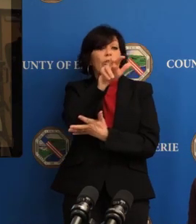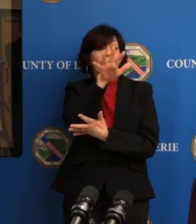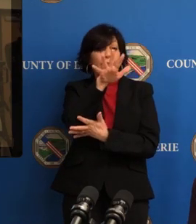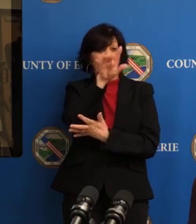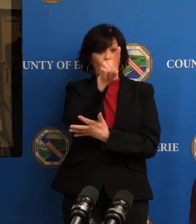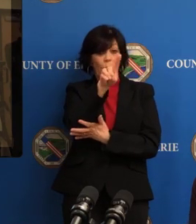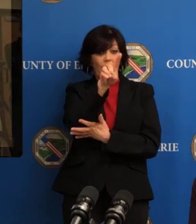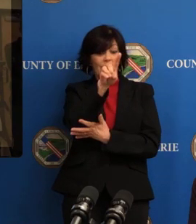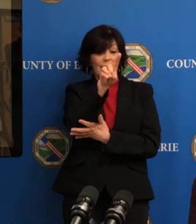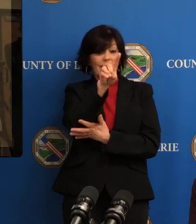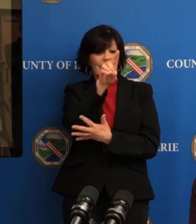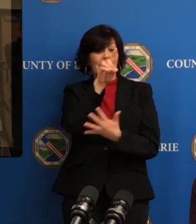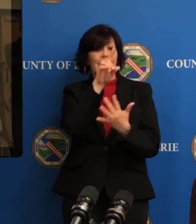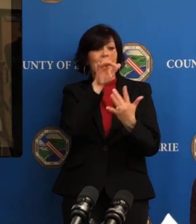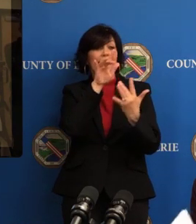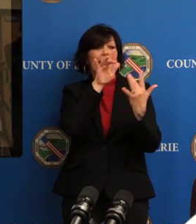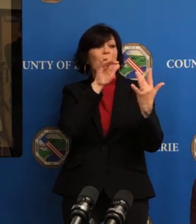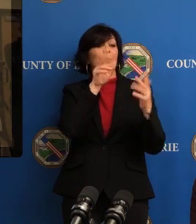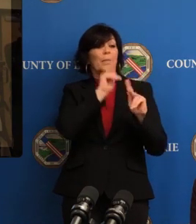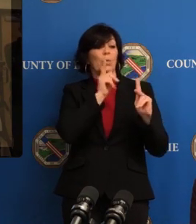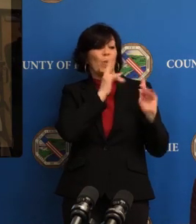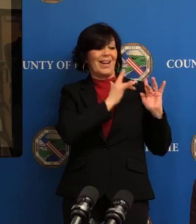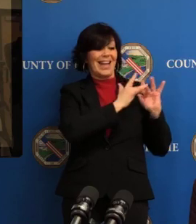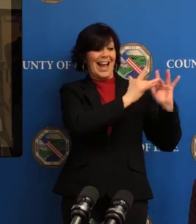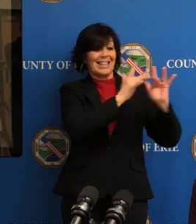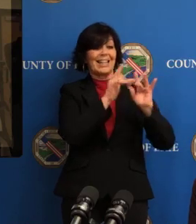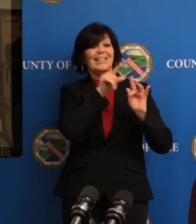351 contacts in quarantine.